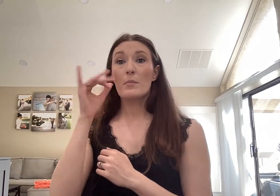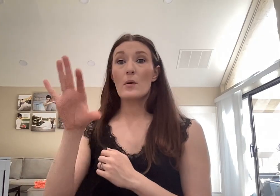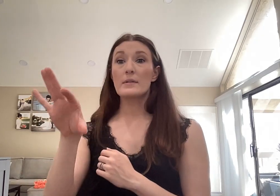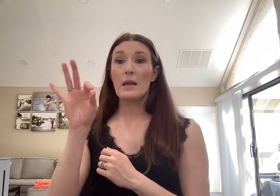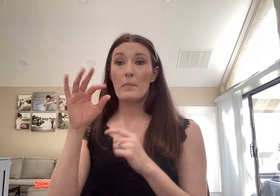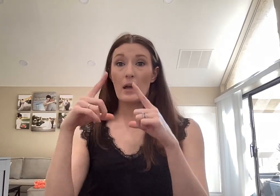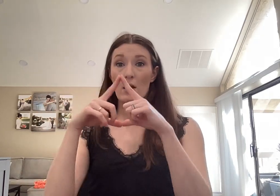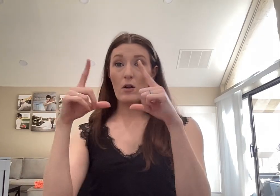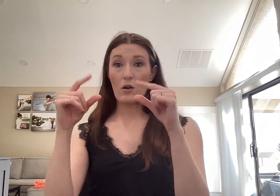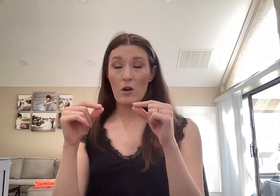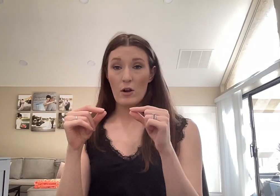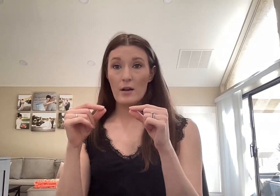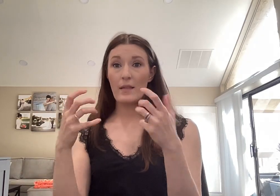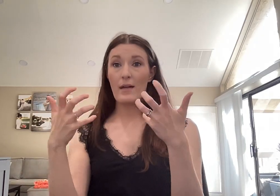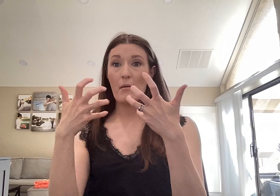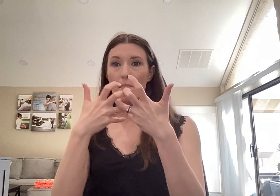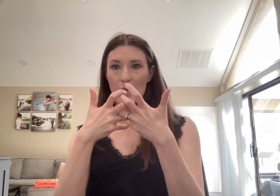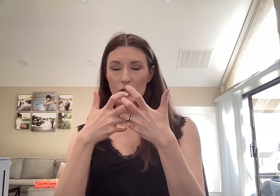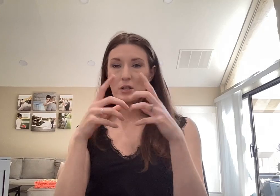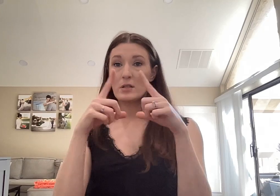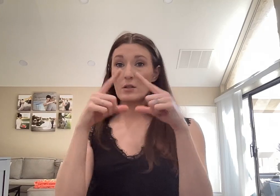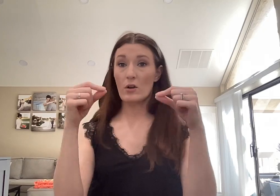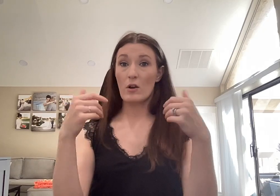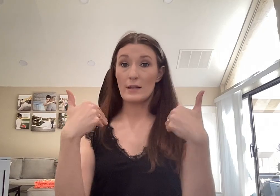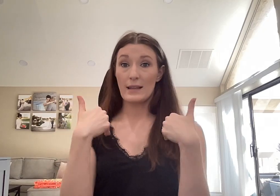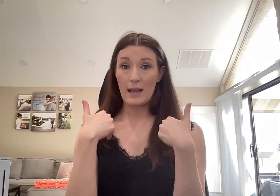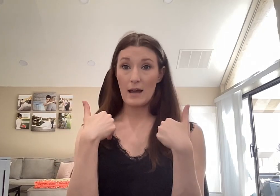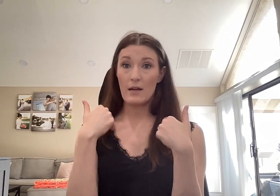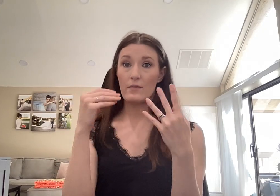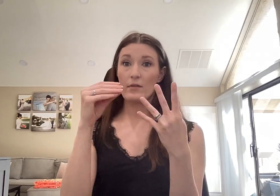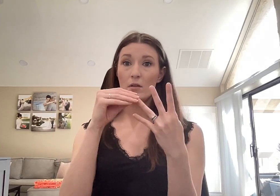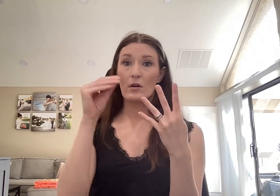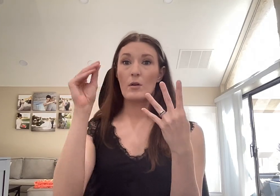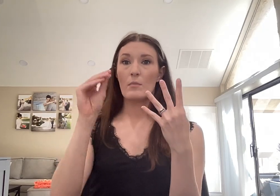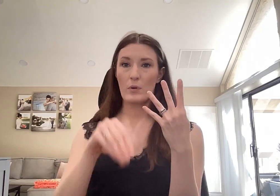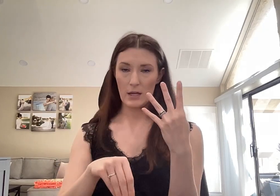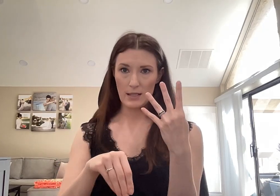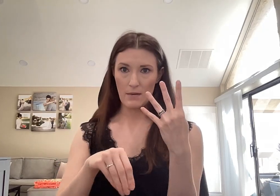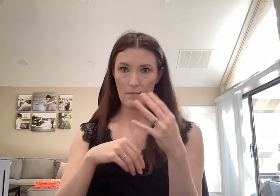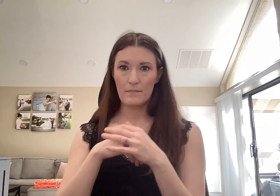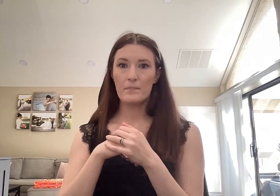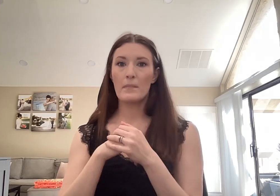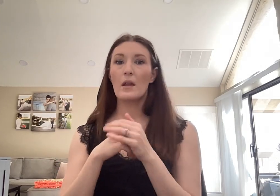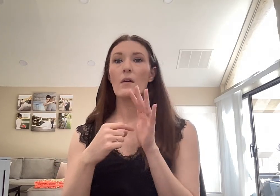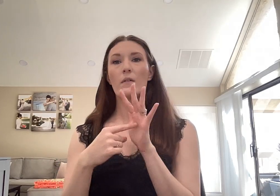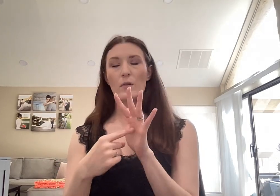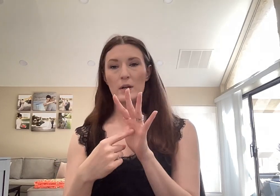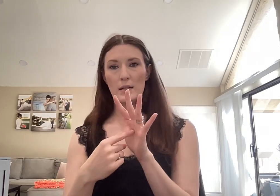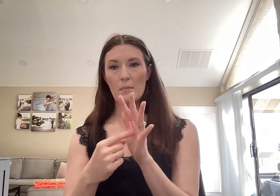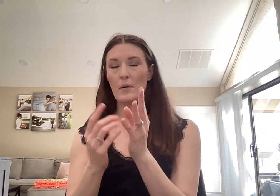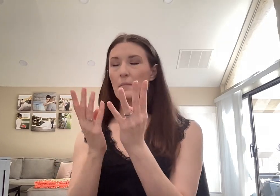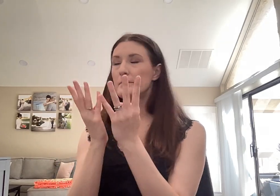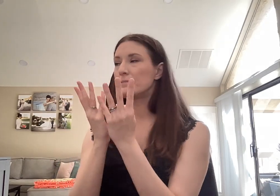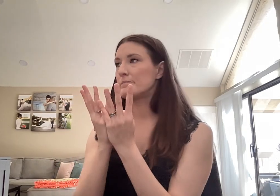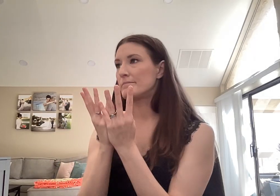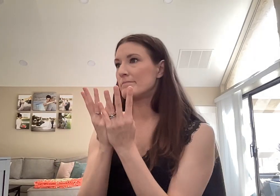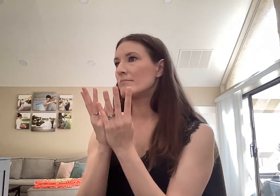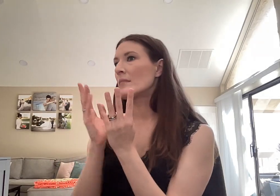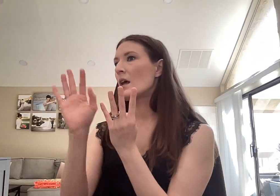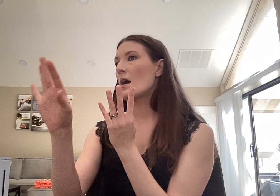Suppose they pick a card that matches the card that they have, put it down. For example,